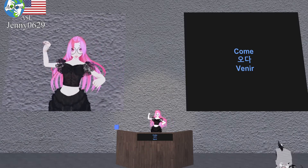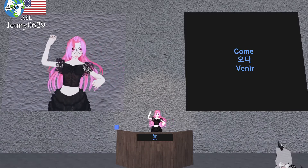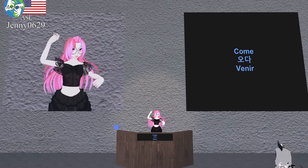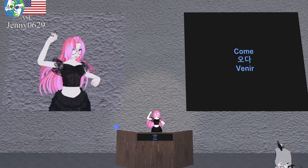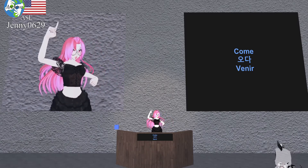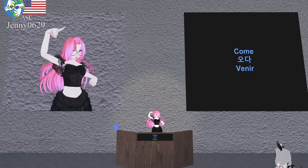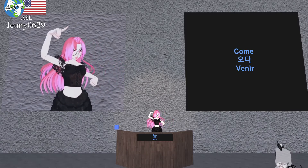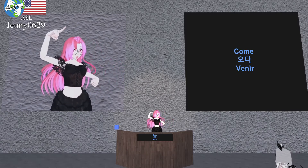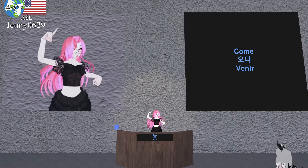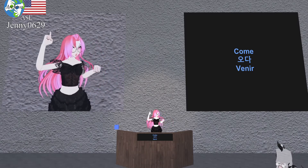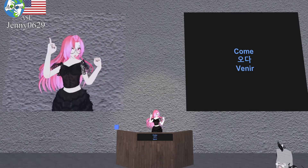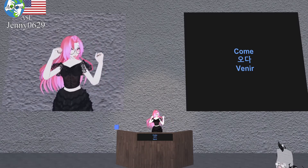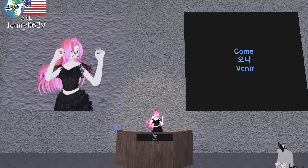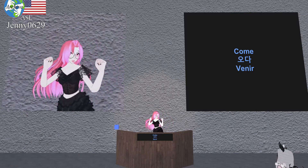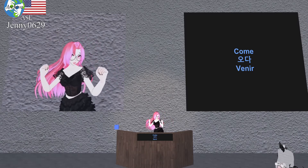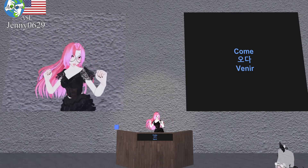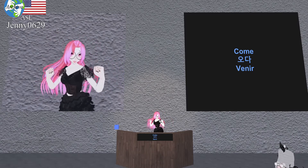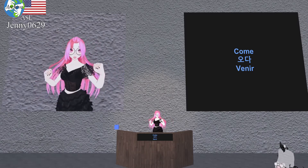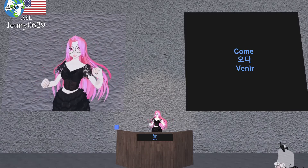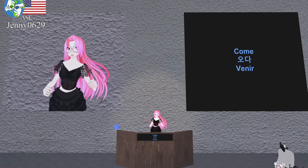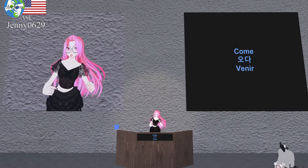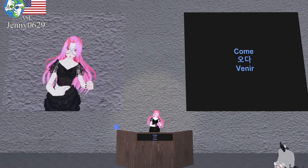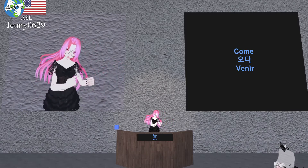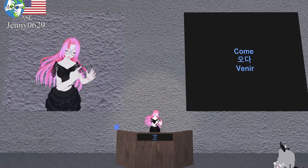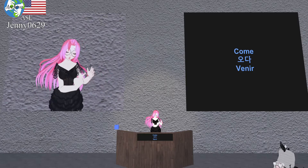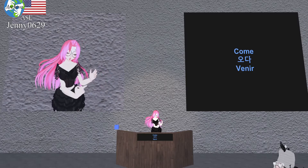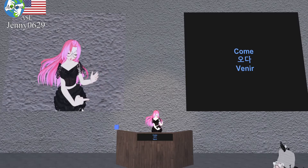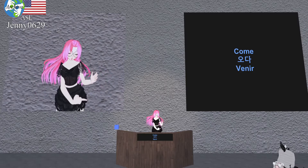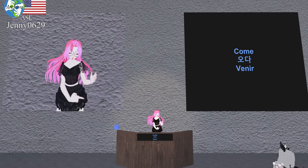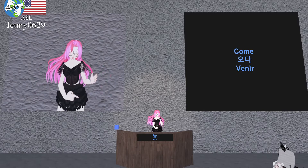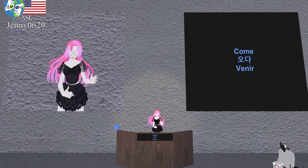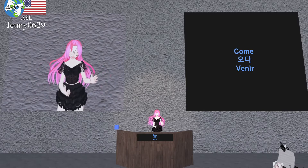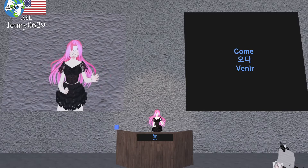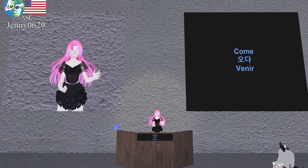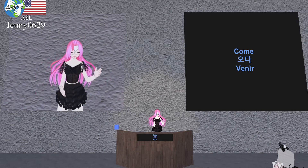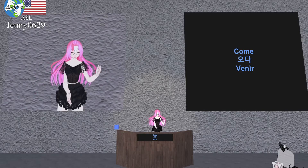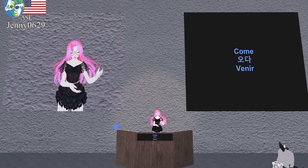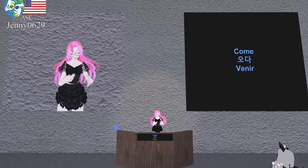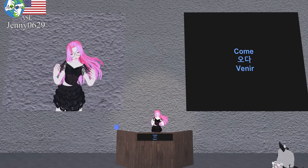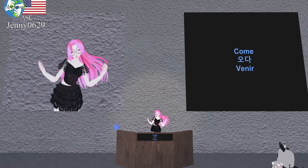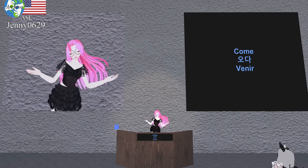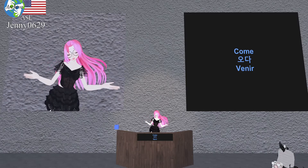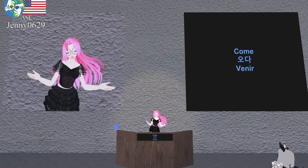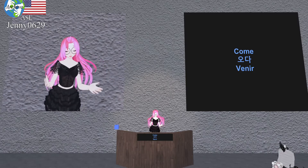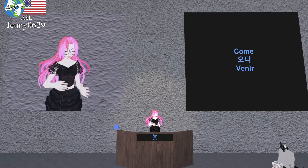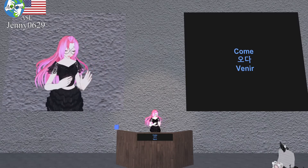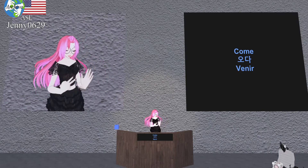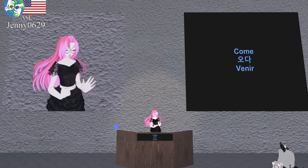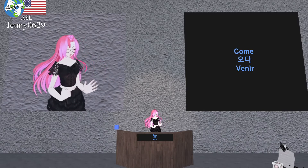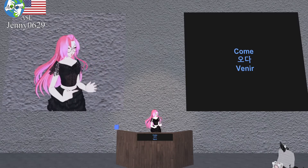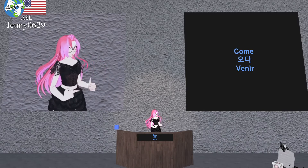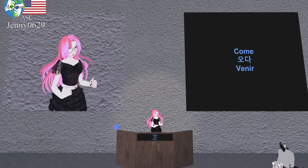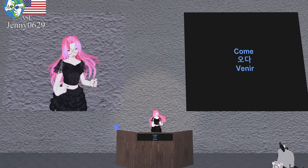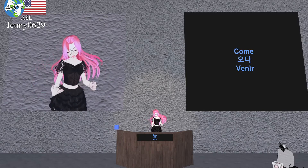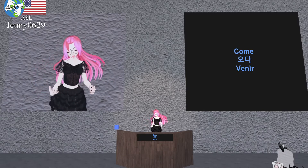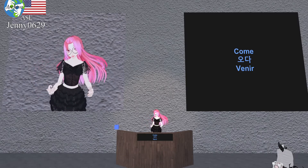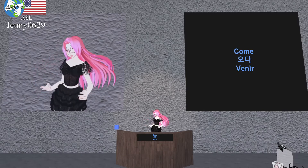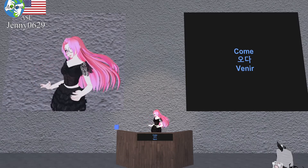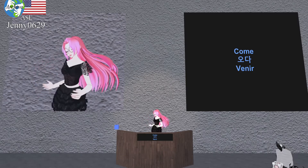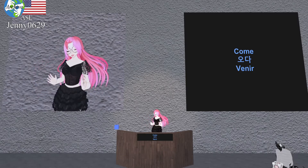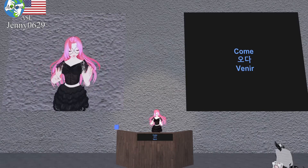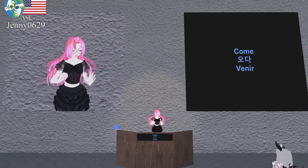come out all big chest and be like, I'm going to teach you guys this and show you all these words. And I don't know if they're right, but I'm going to show you